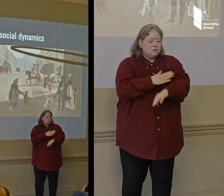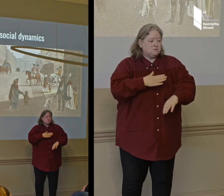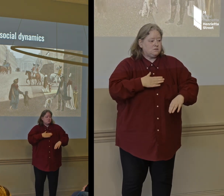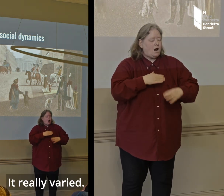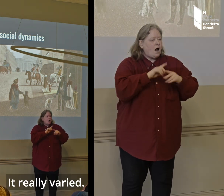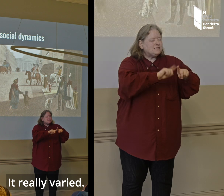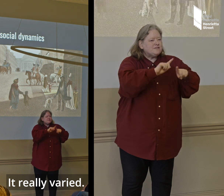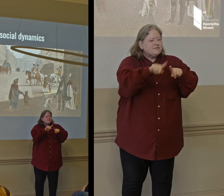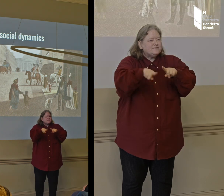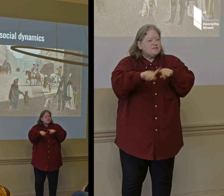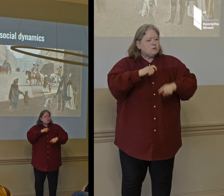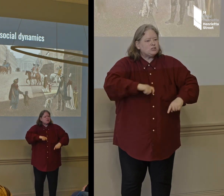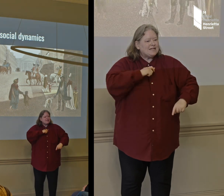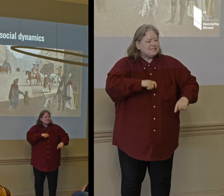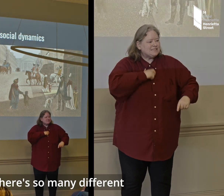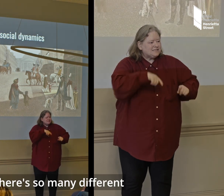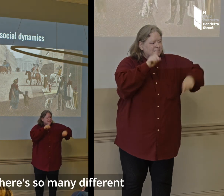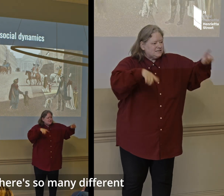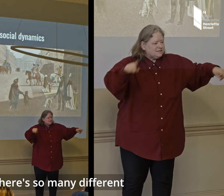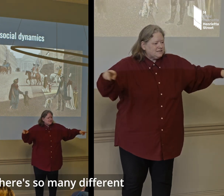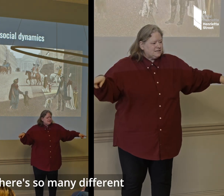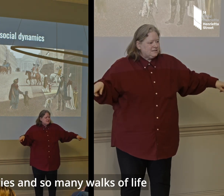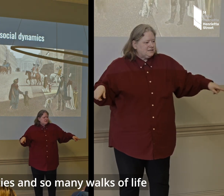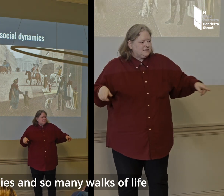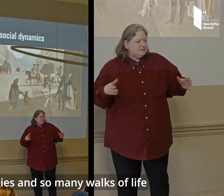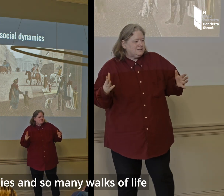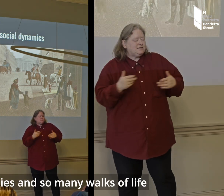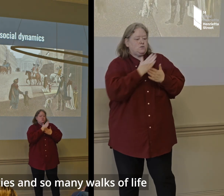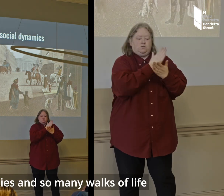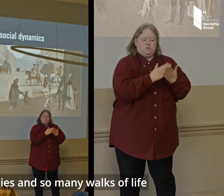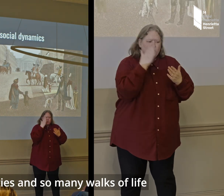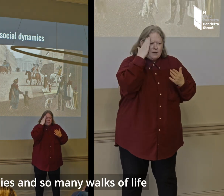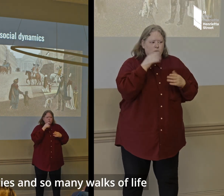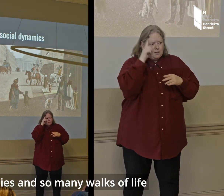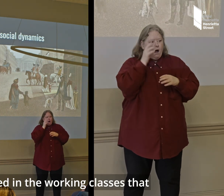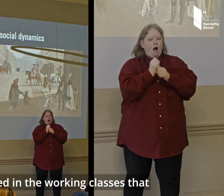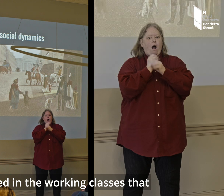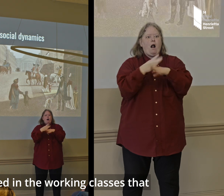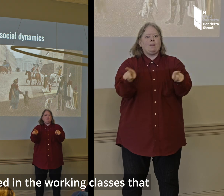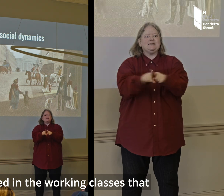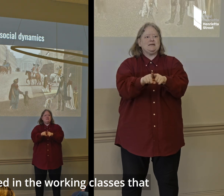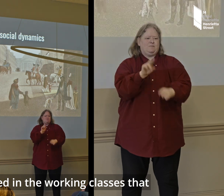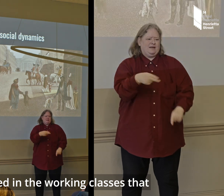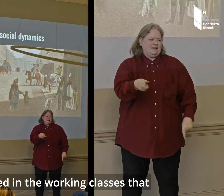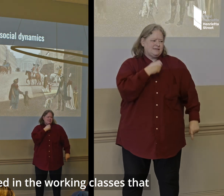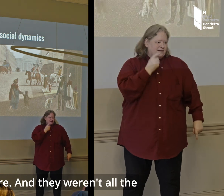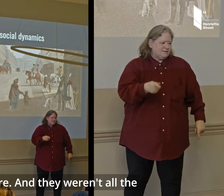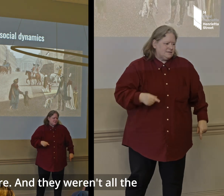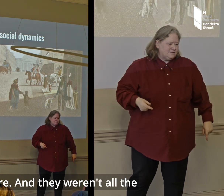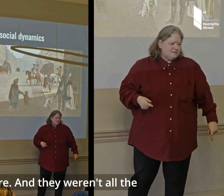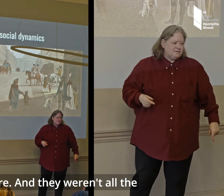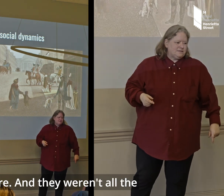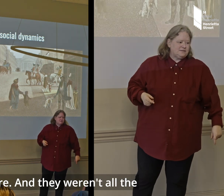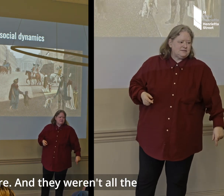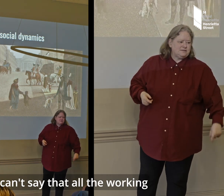orientation. It really varied. And there's so many different personalities and so many walks of life represented in the working classes that lived